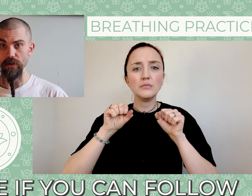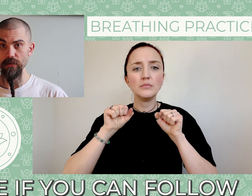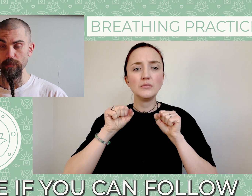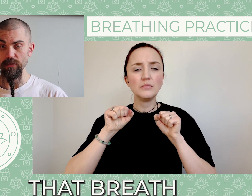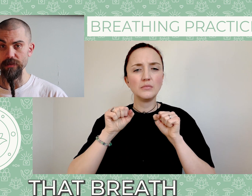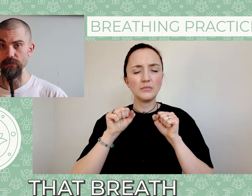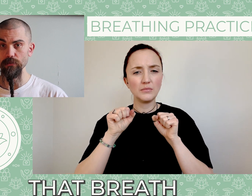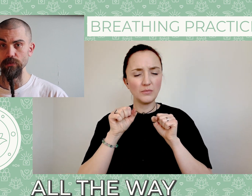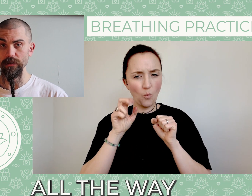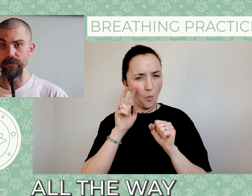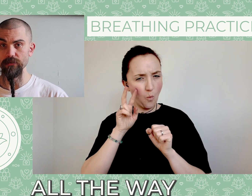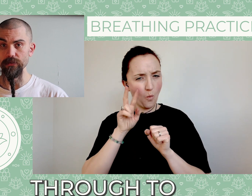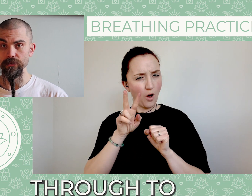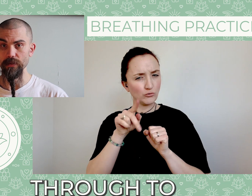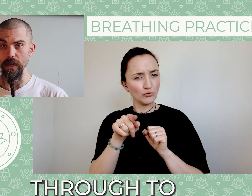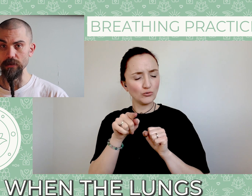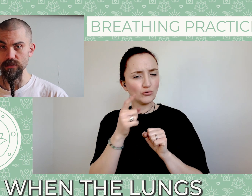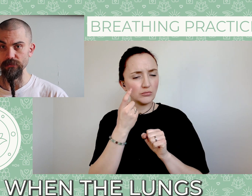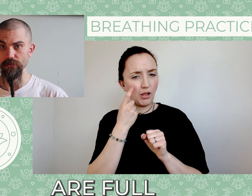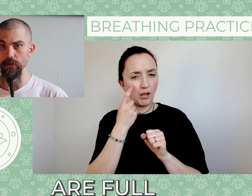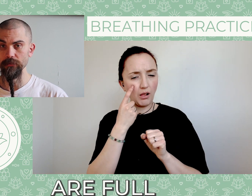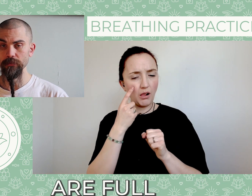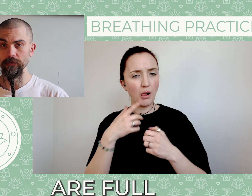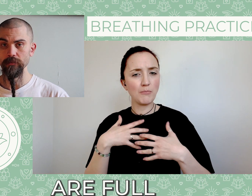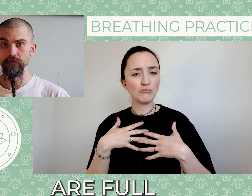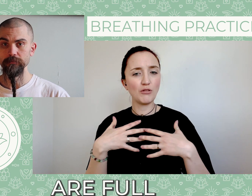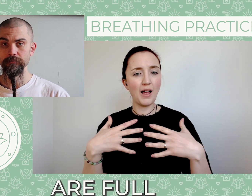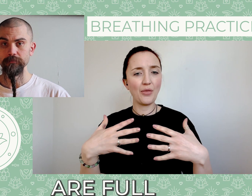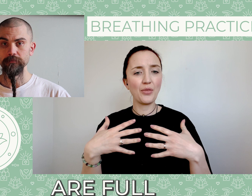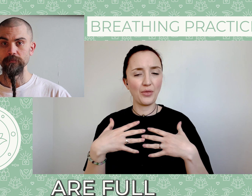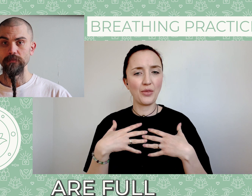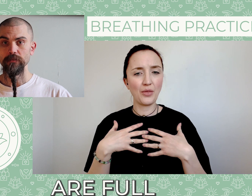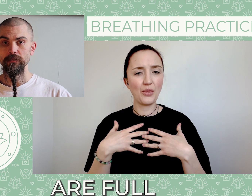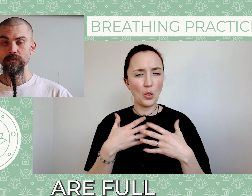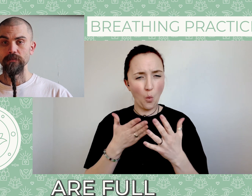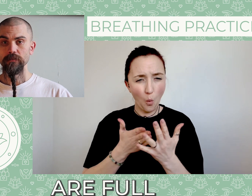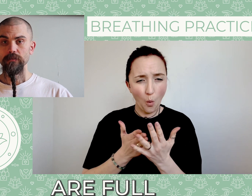See if you can follow that breath all the way through to when the lungs are full.